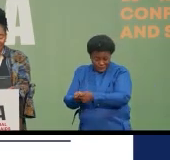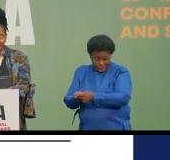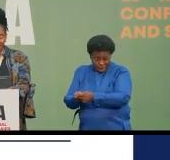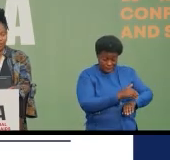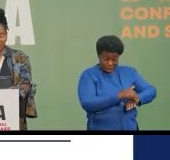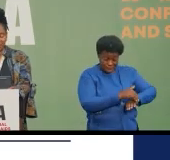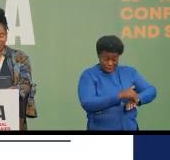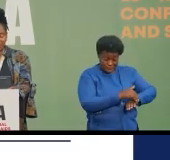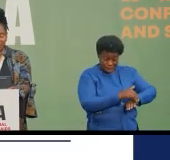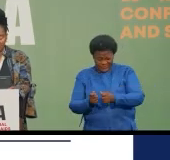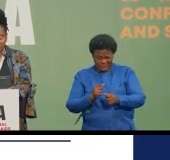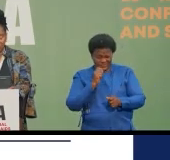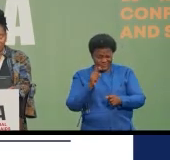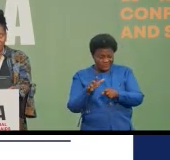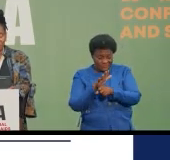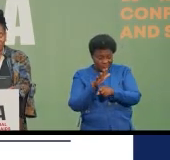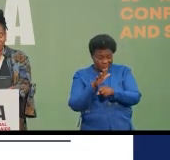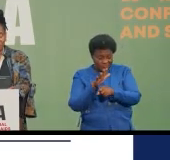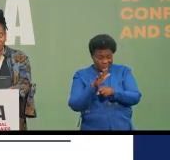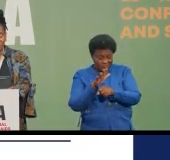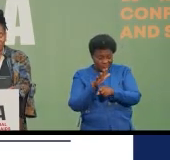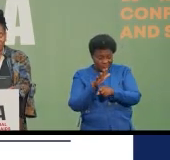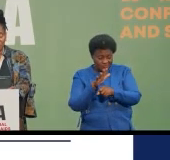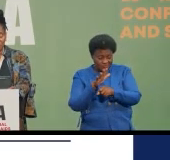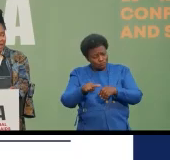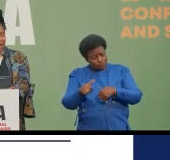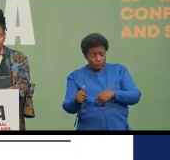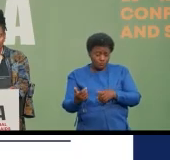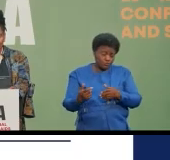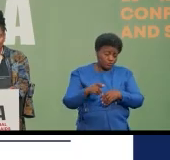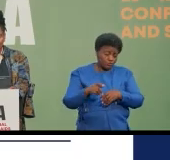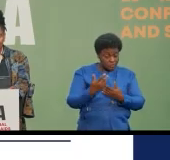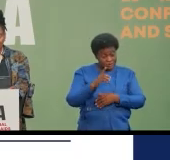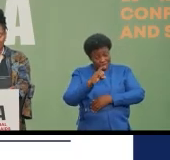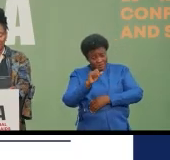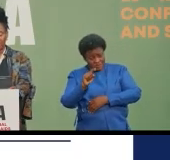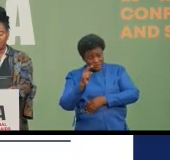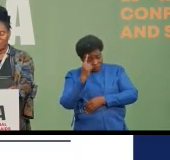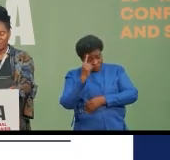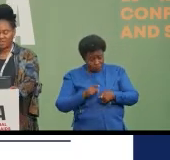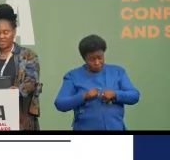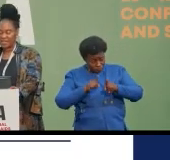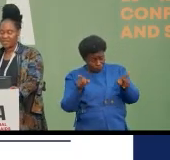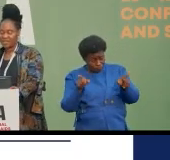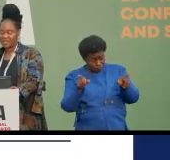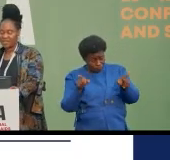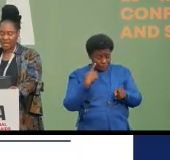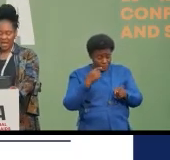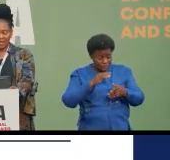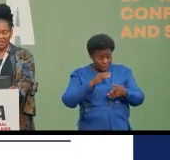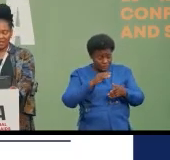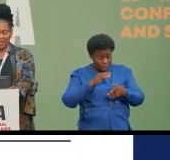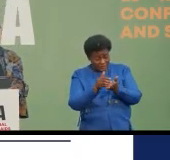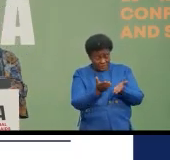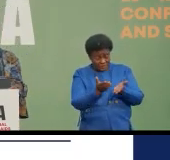longer going to be sufficient. We must use granular local data to deliver differentiated person-centered services